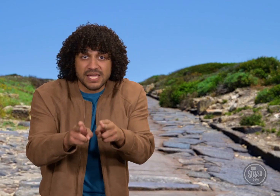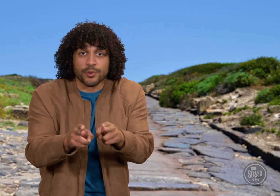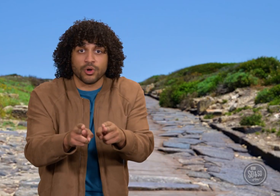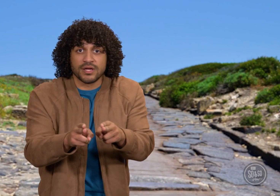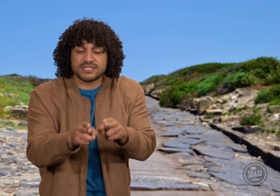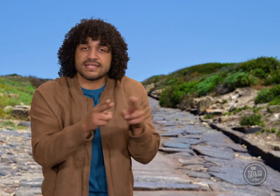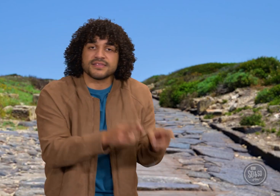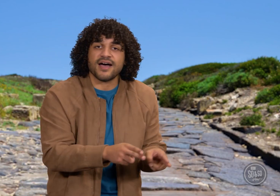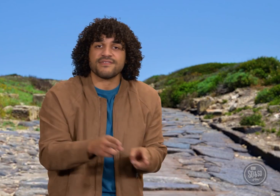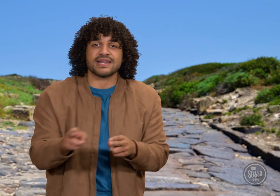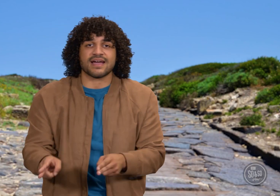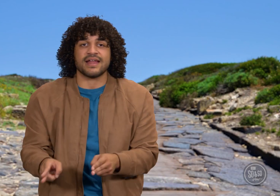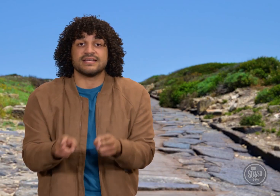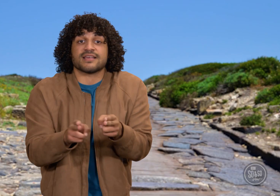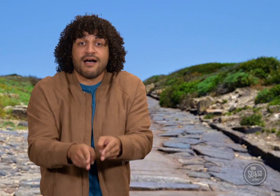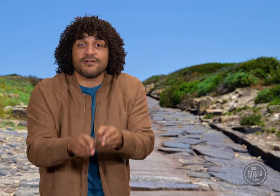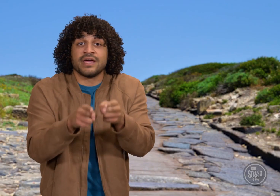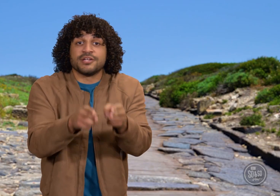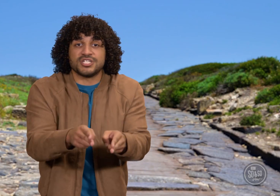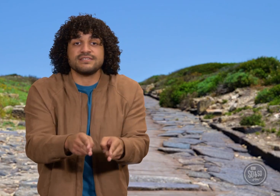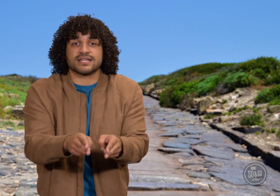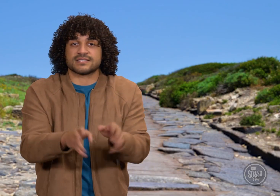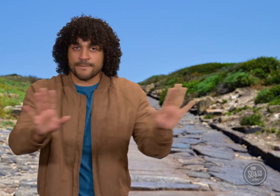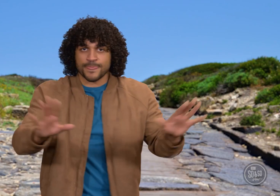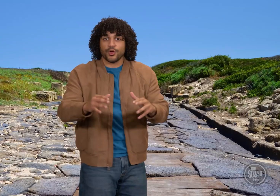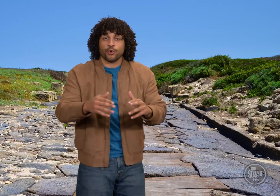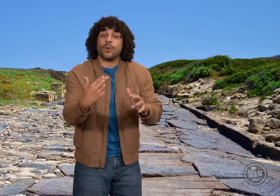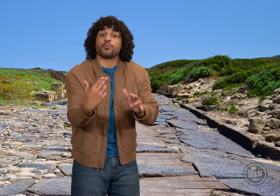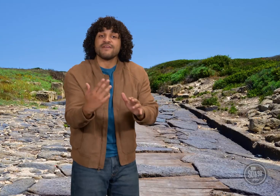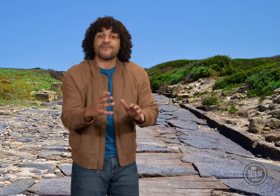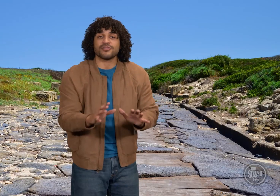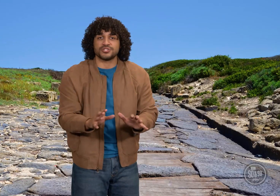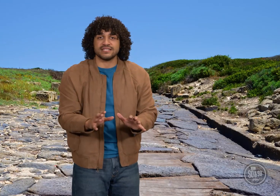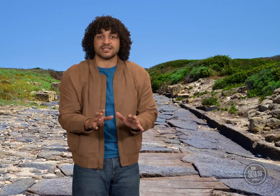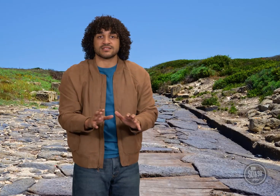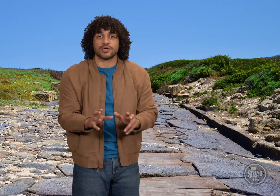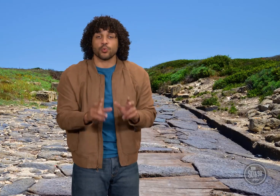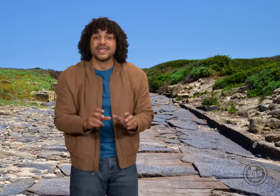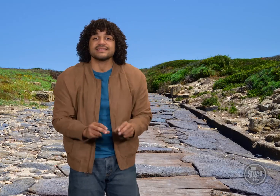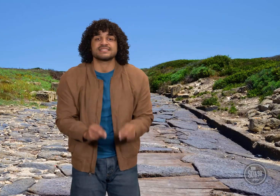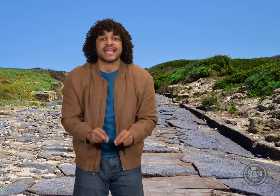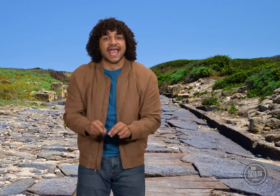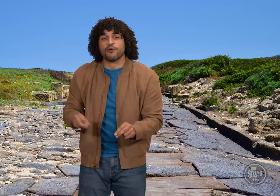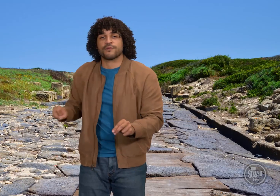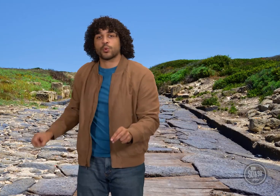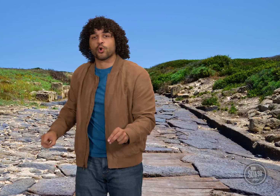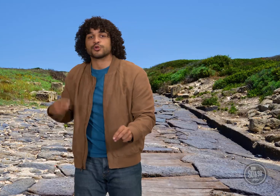people to the love and kindness of Jesus when we follow Jesus we can stand out from the world